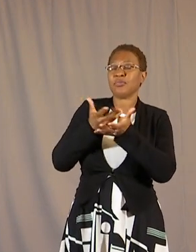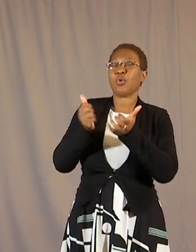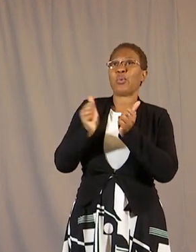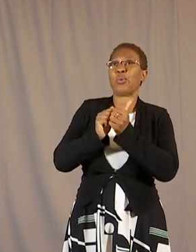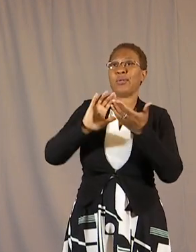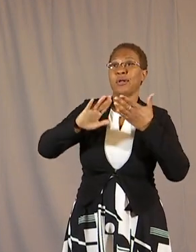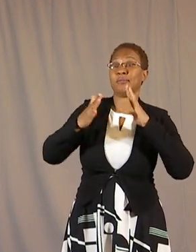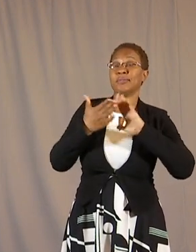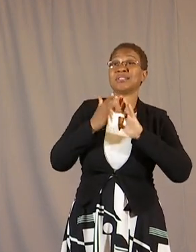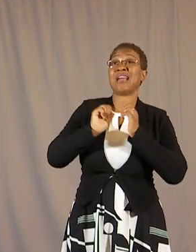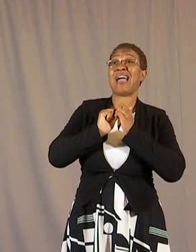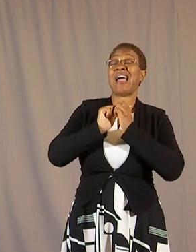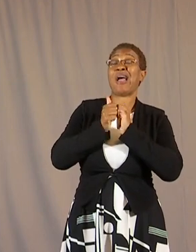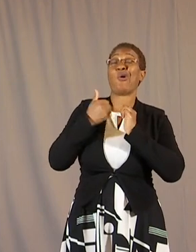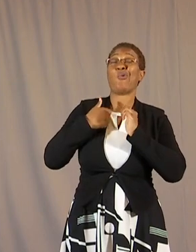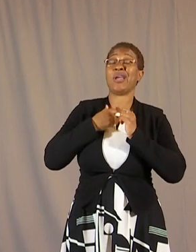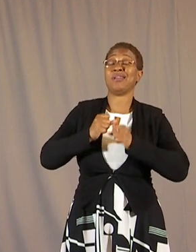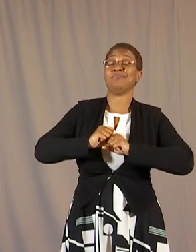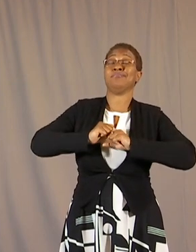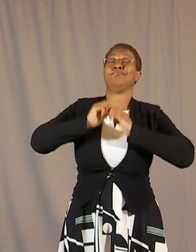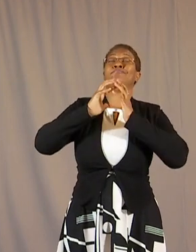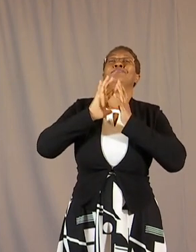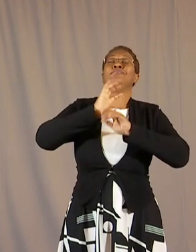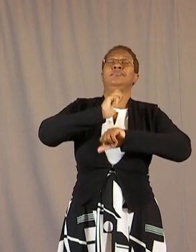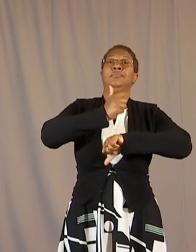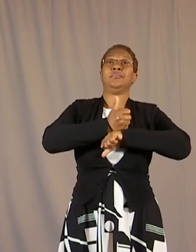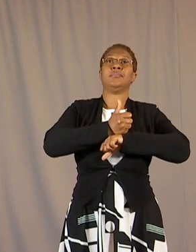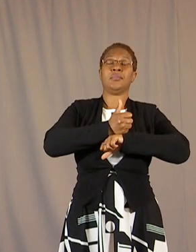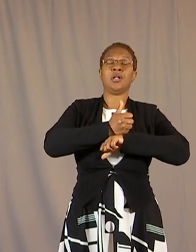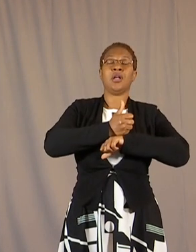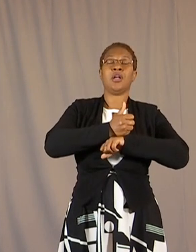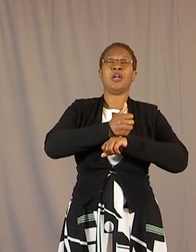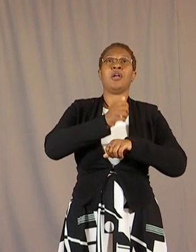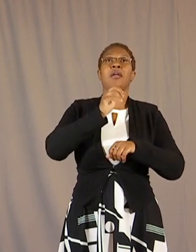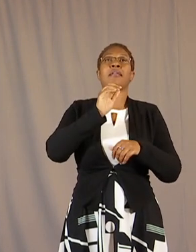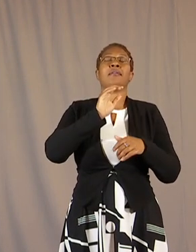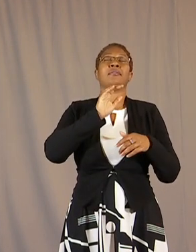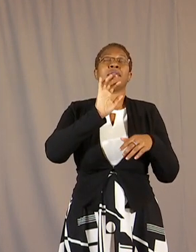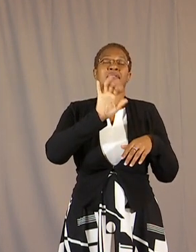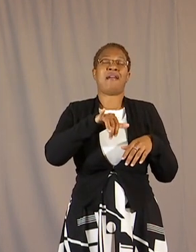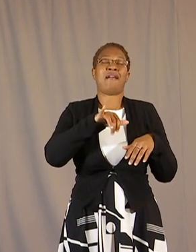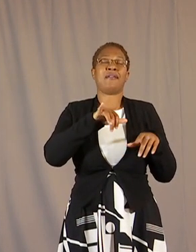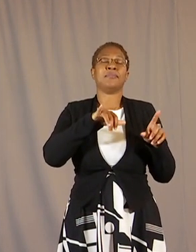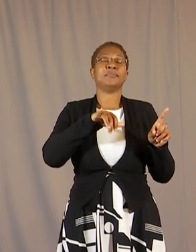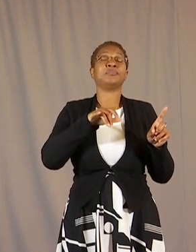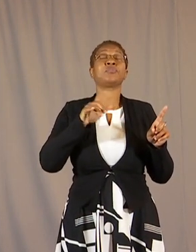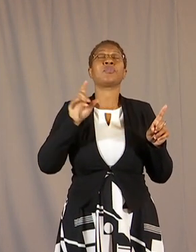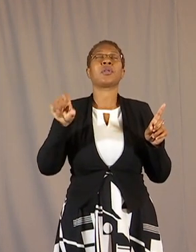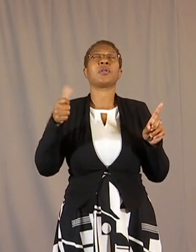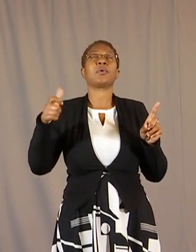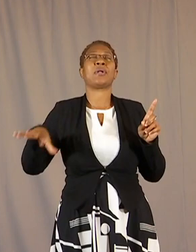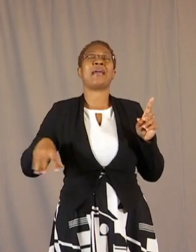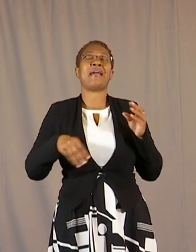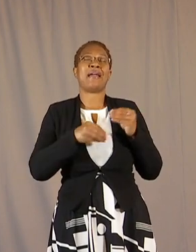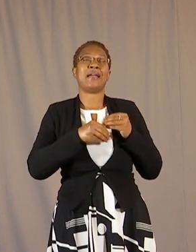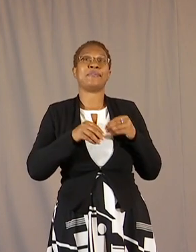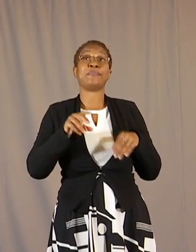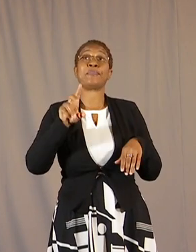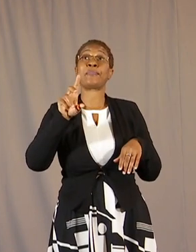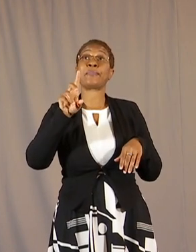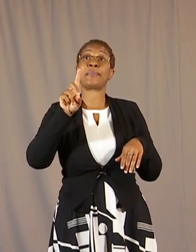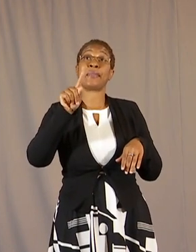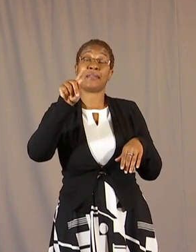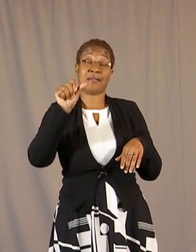story and build the infrastructure that we want to identify. The other thing I just want to say really quickly about data is